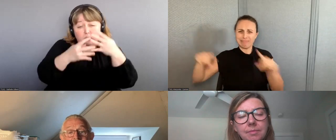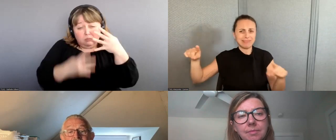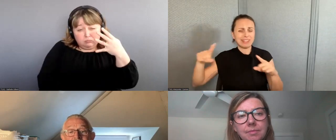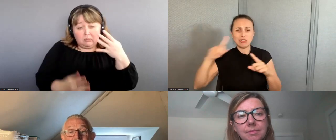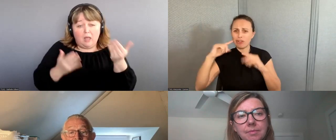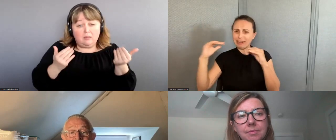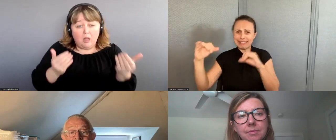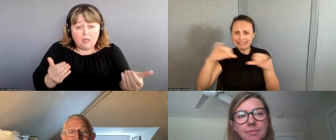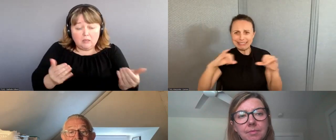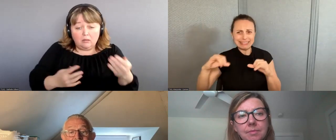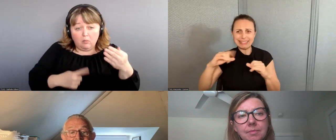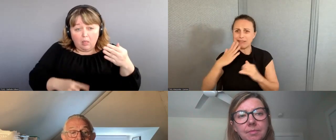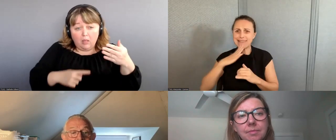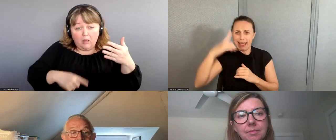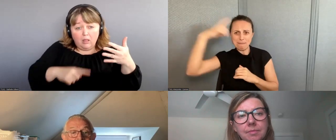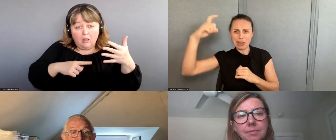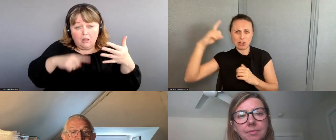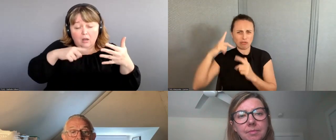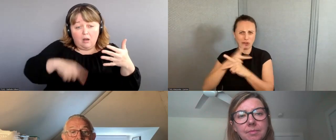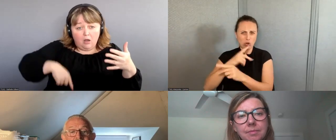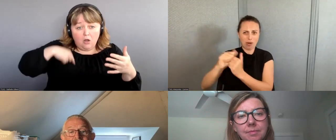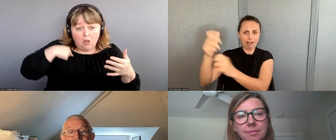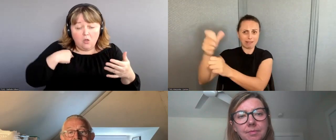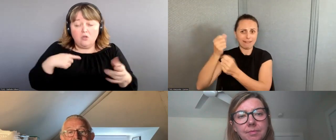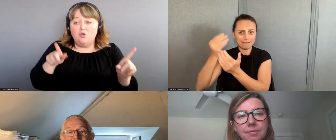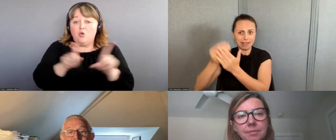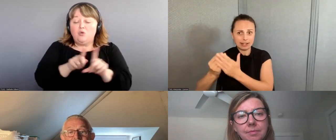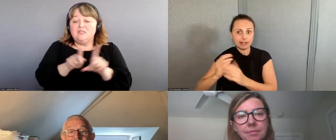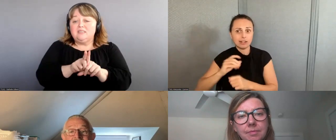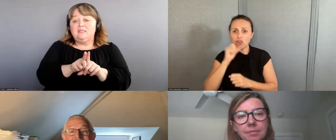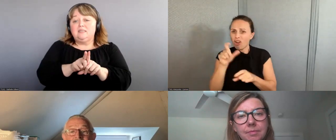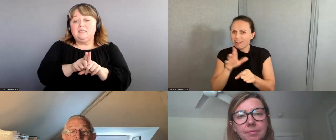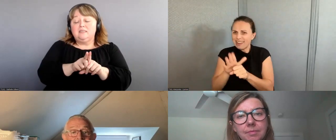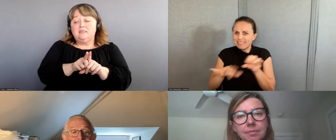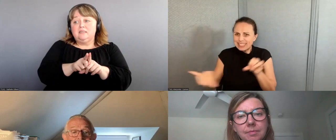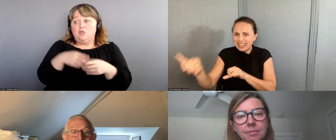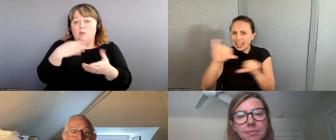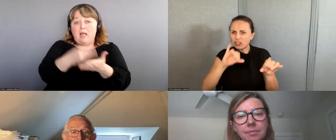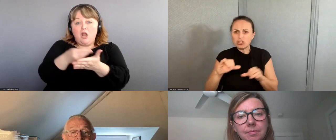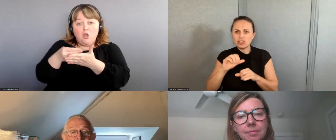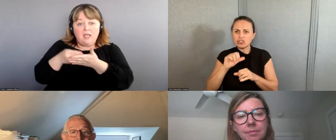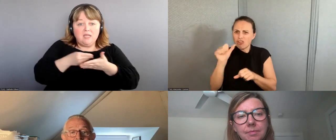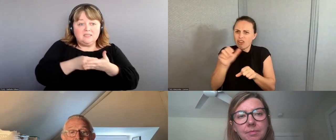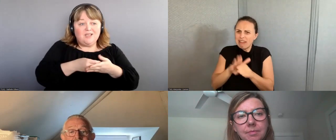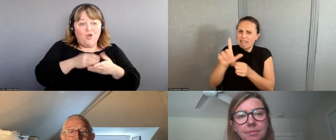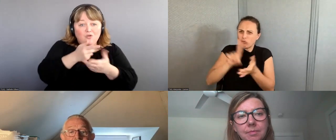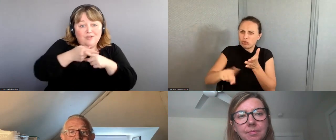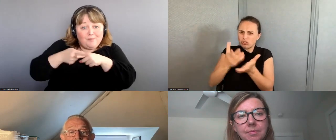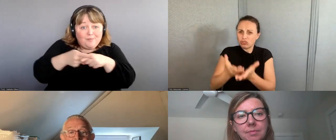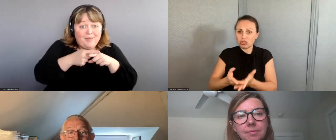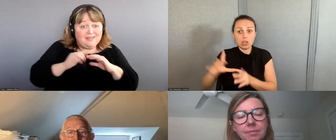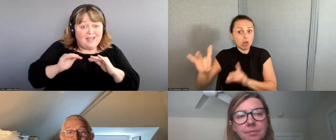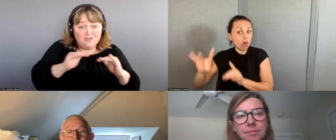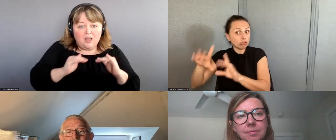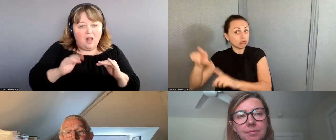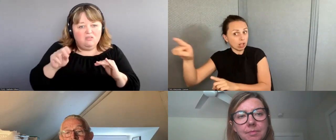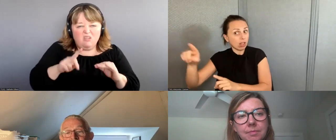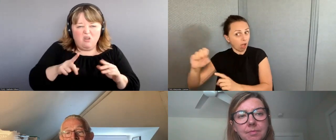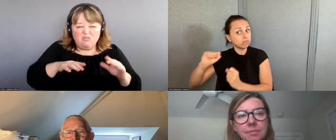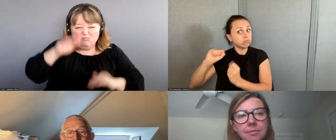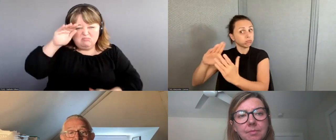and are nightmarish to navigate. There are a lack of standards and inadequate data. Australia addressed the